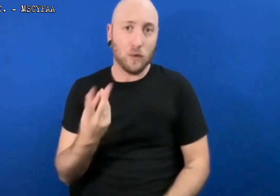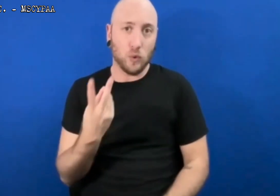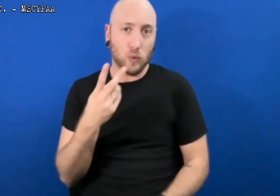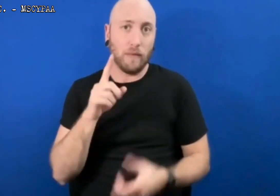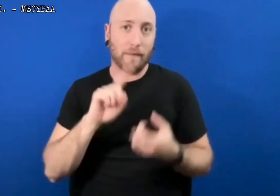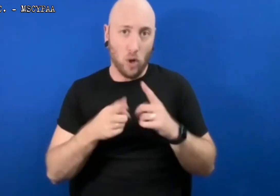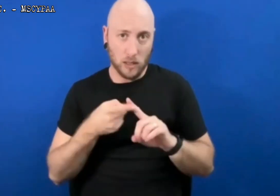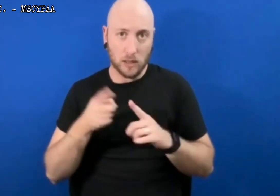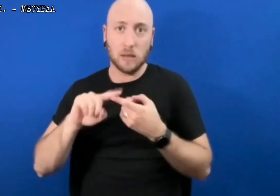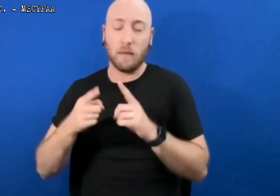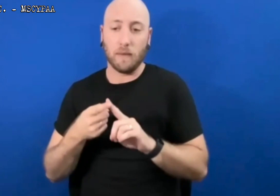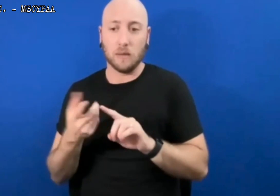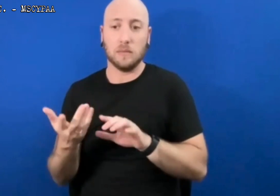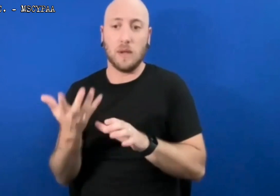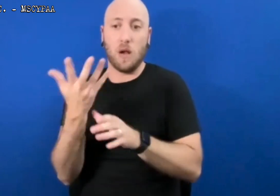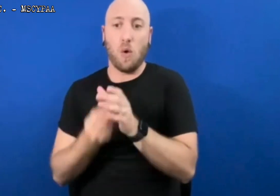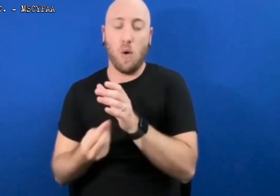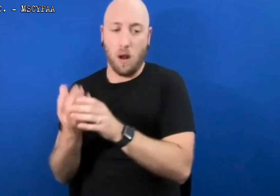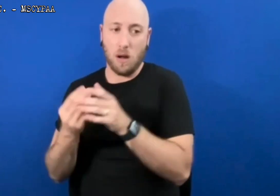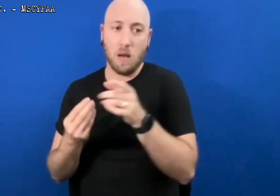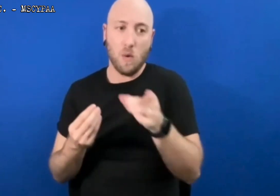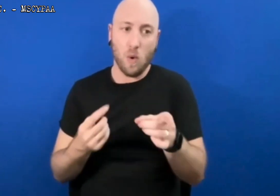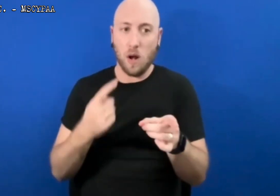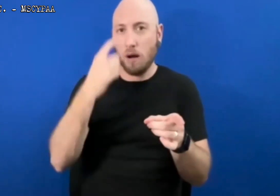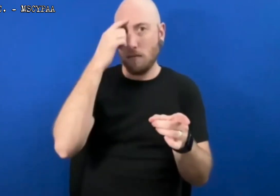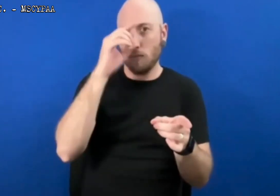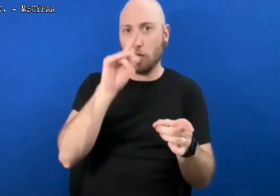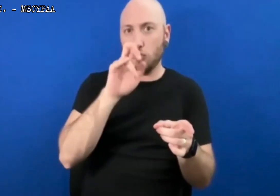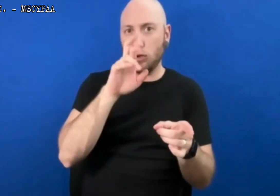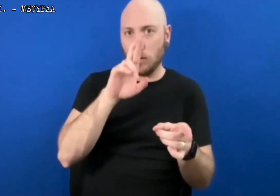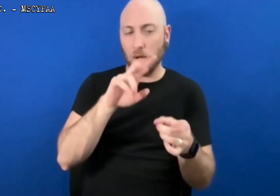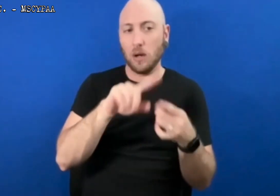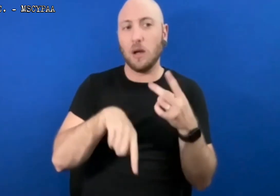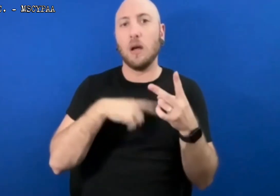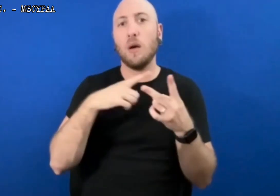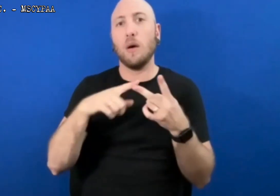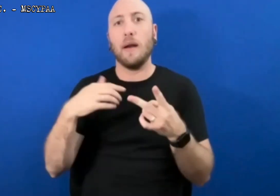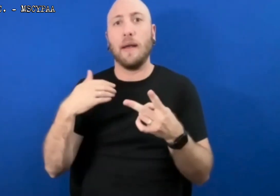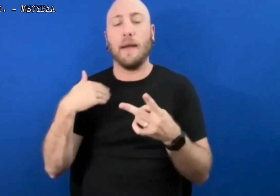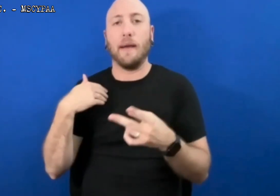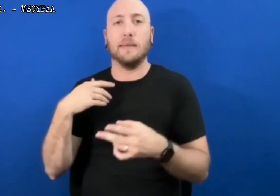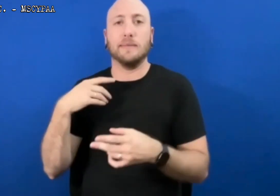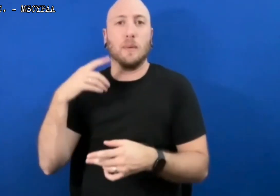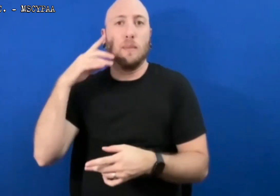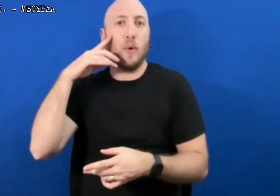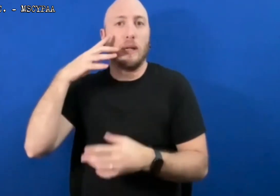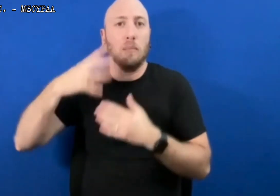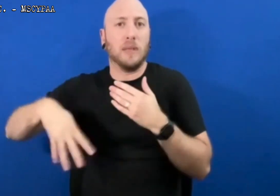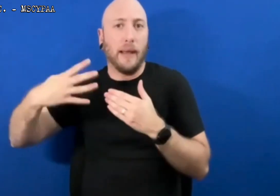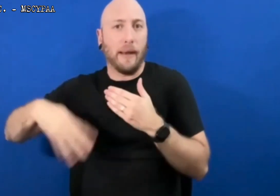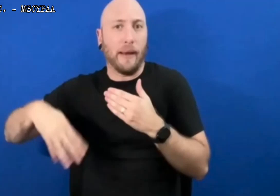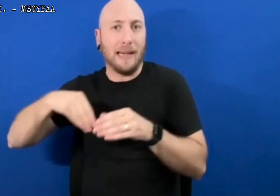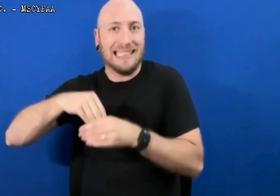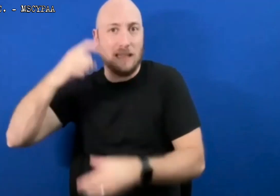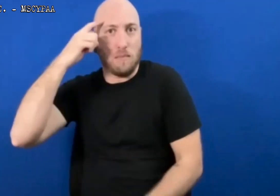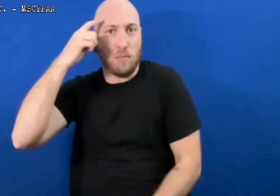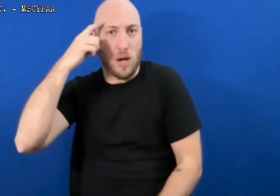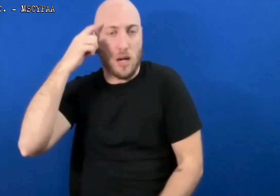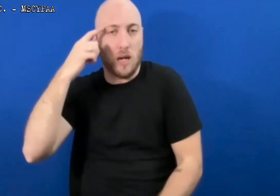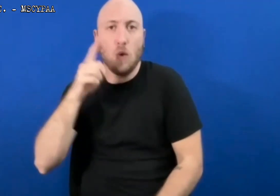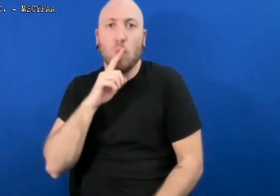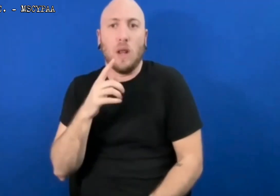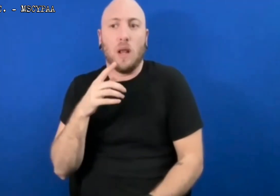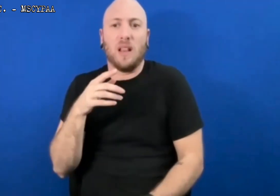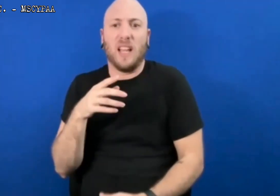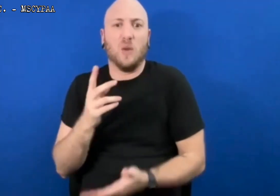away from like one had a brain tumor, one had a subarachnoid hemorrhage. She just didn't make it. They both died 2 weeks of each other.